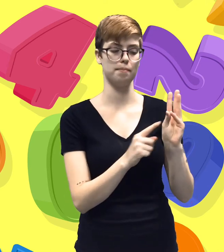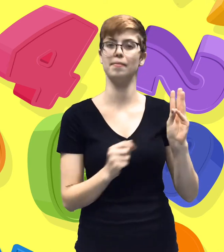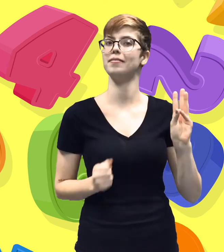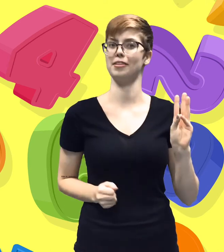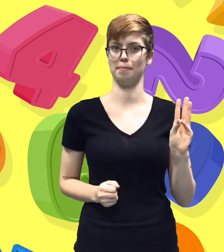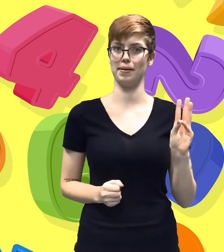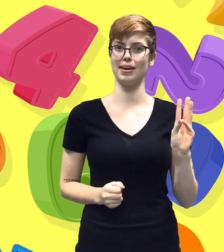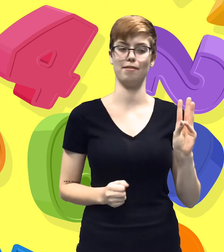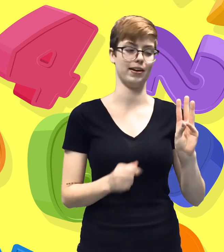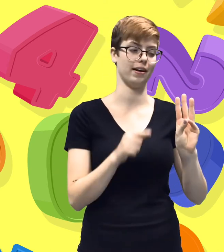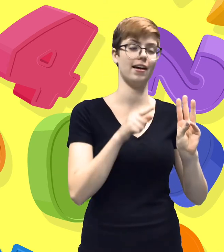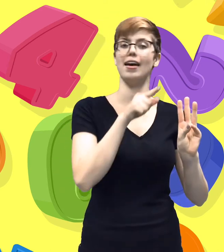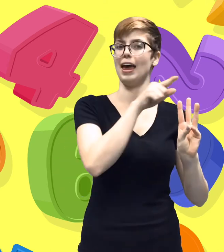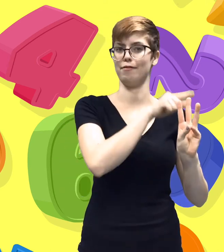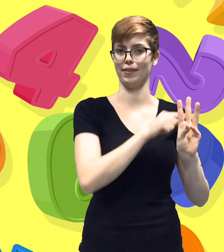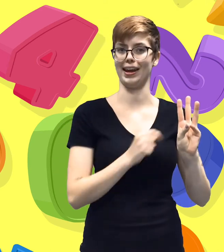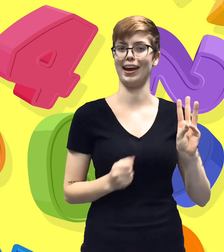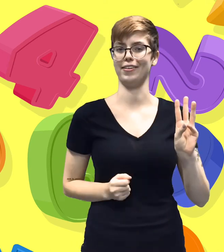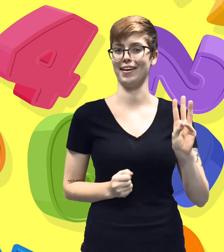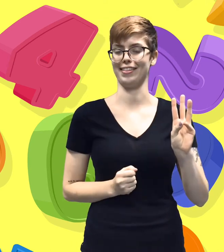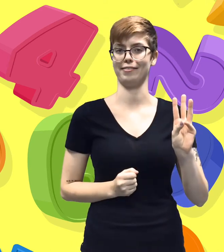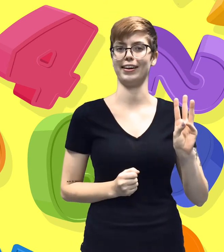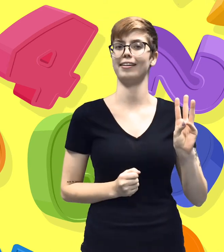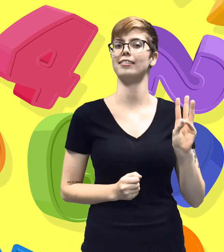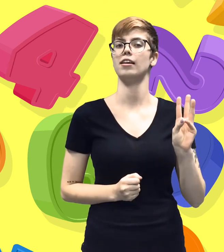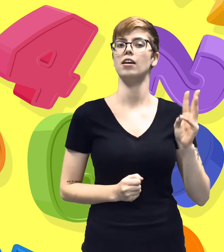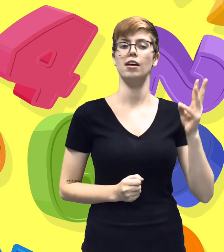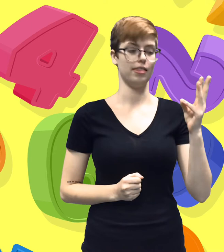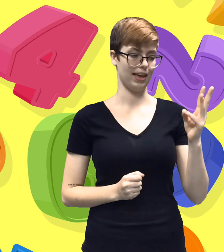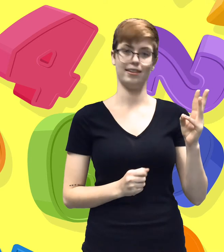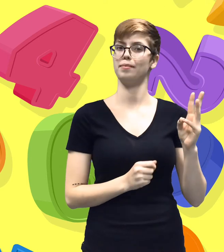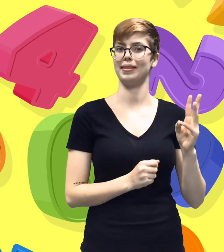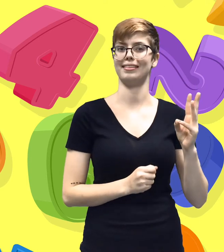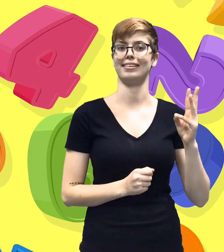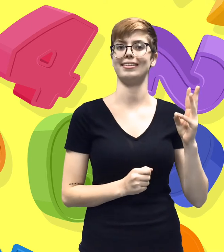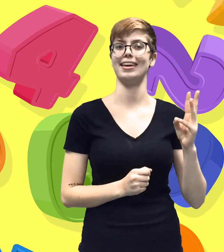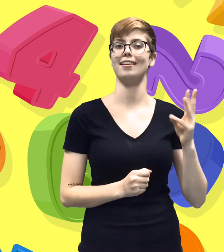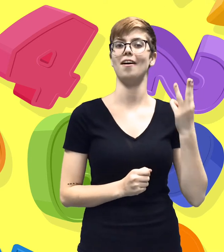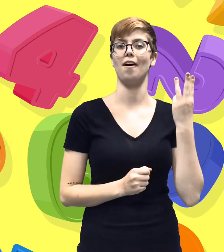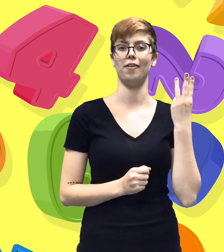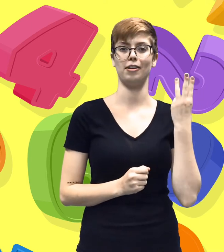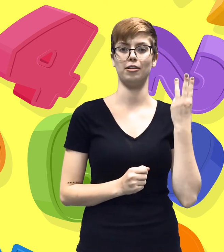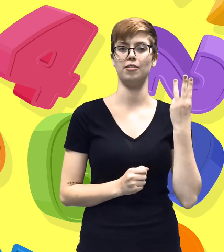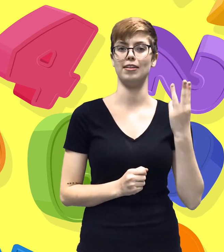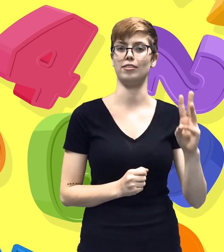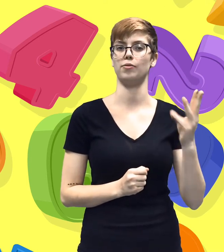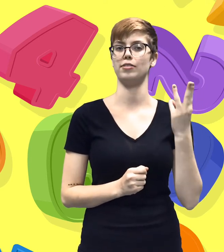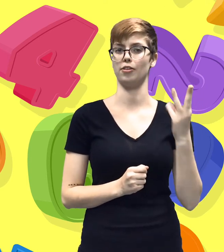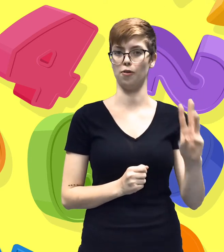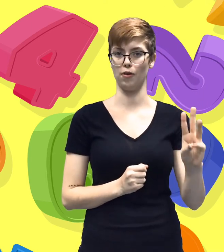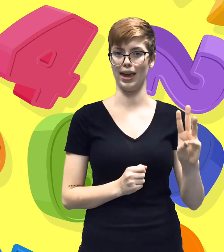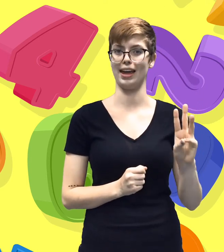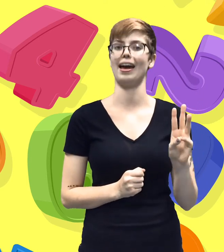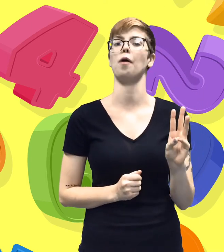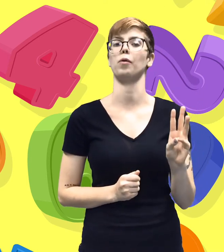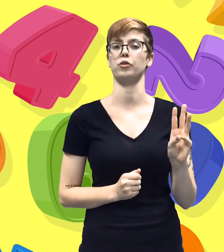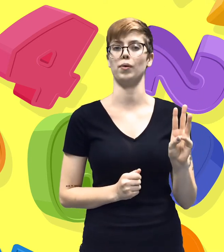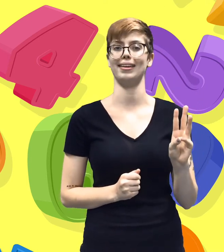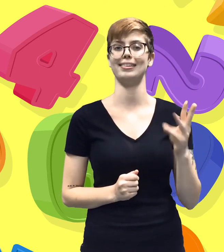to your pinky finger and fanning out your other fingers. Then, to make this 16, all you have to do is twist your whole hand outward twice.